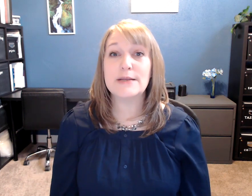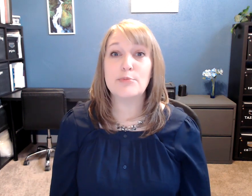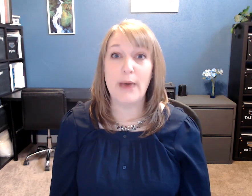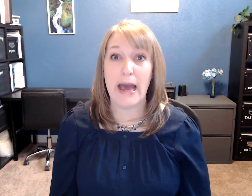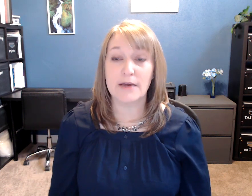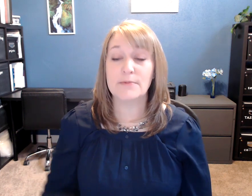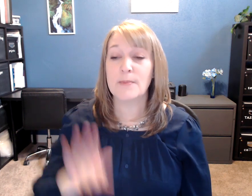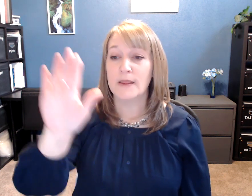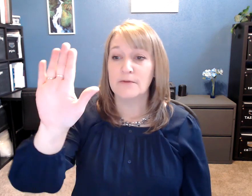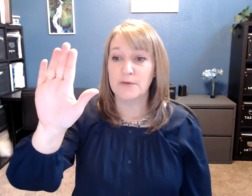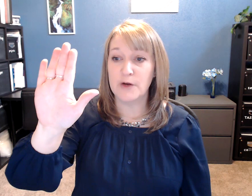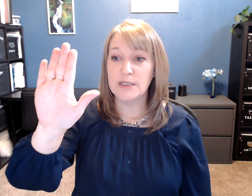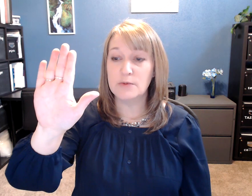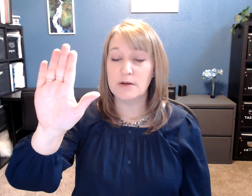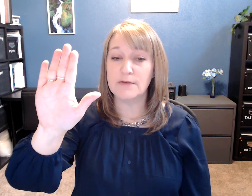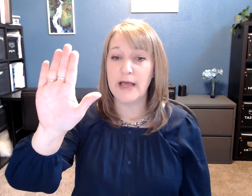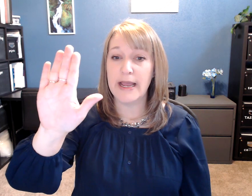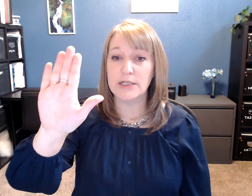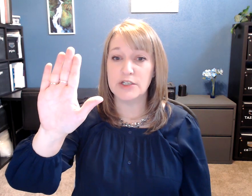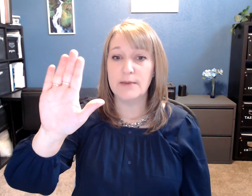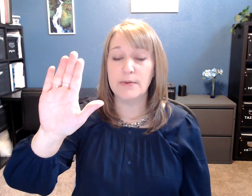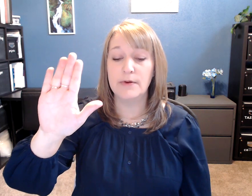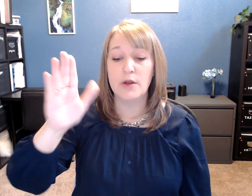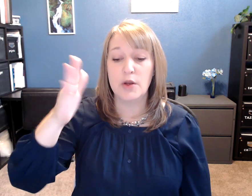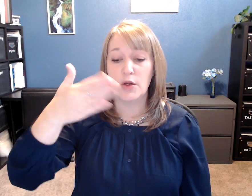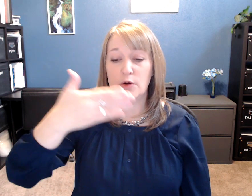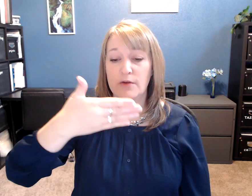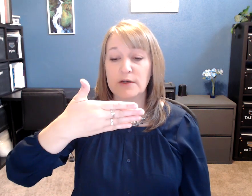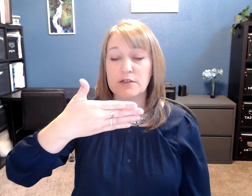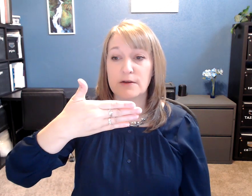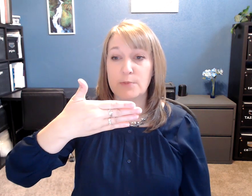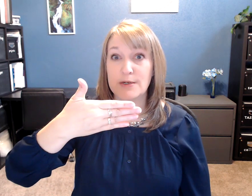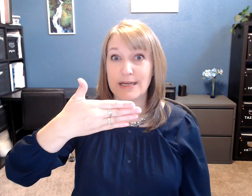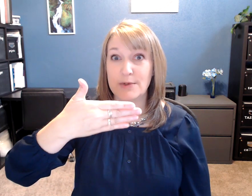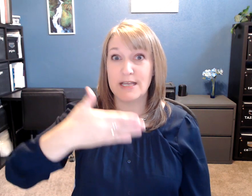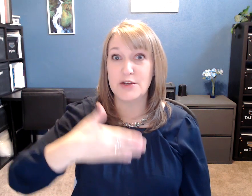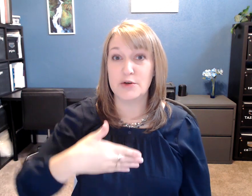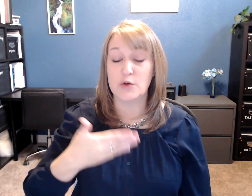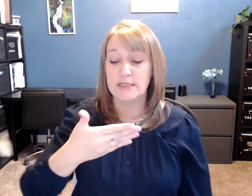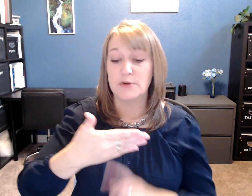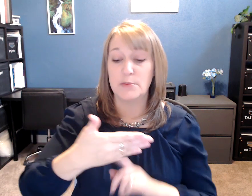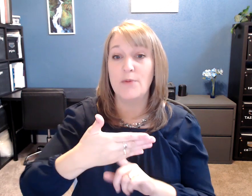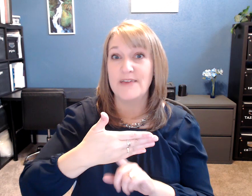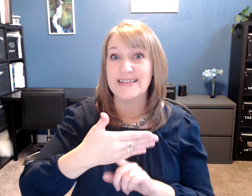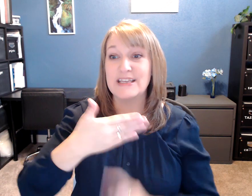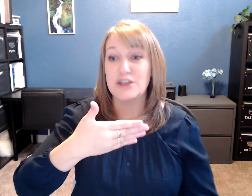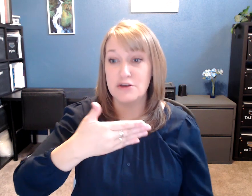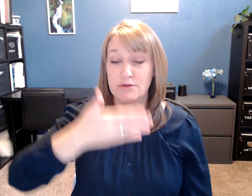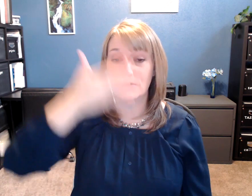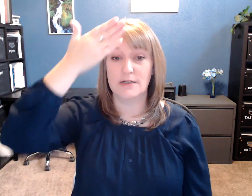and back. For front, you want a flat hand shape. Your fingers are going to point sideways and you're going to have your palm facing you, all right?